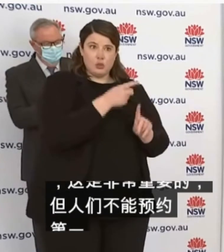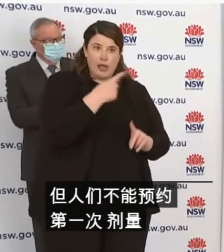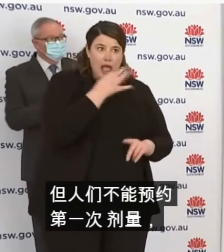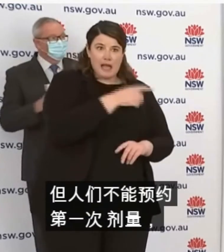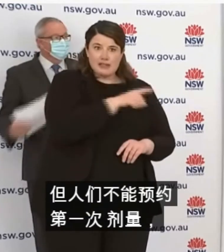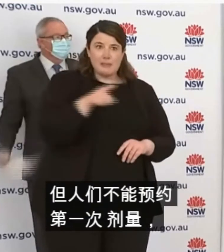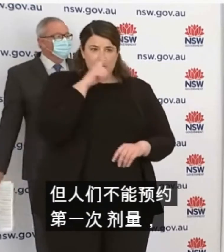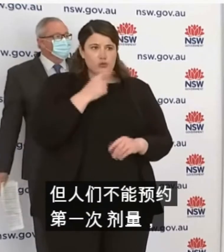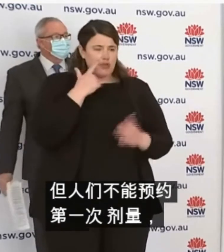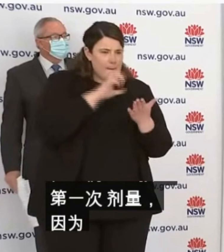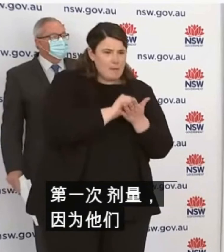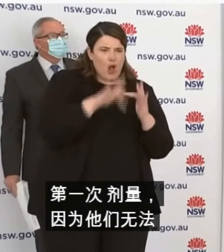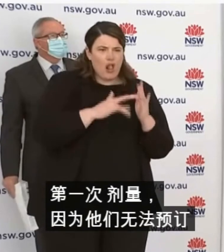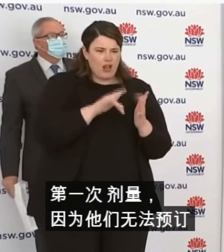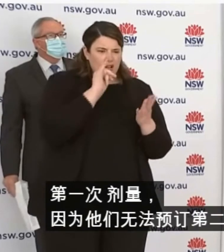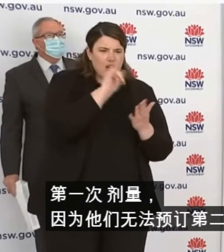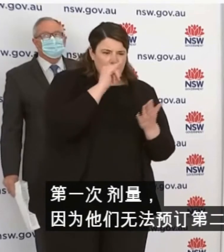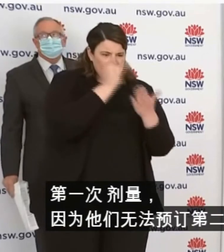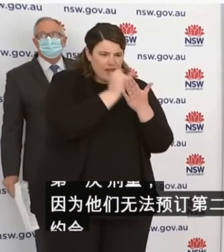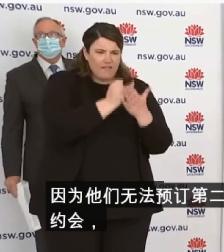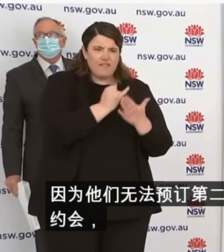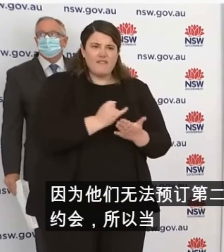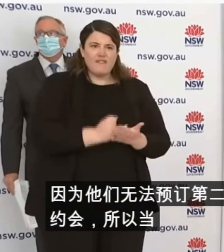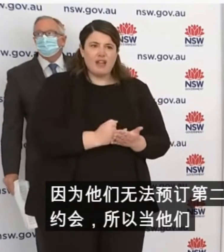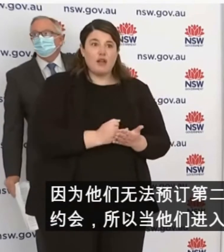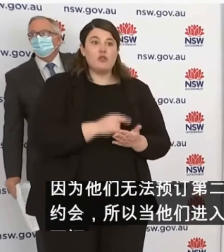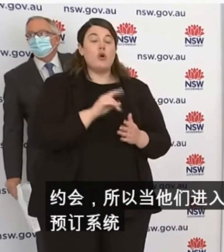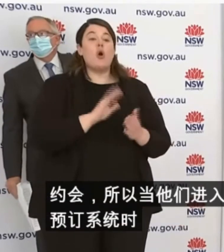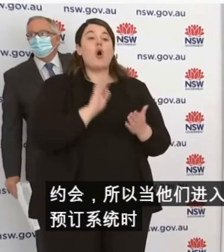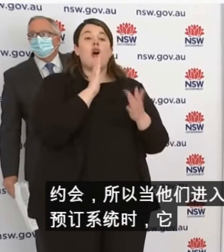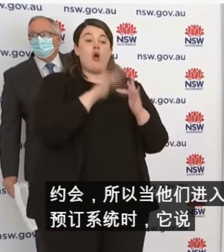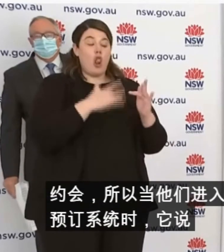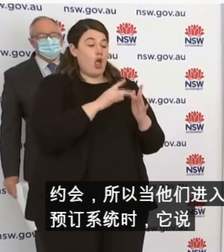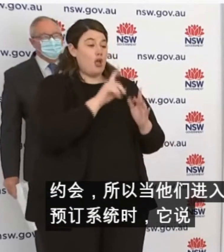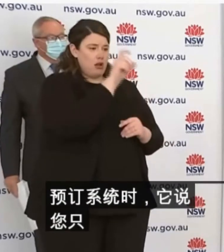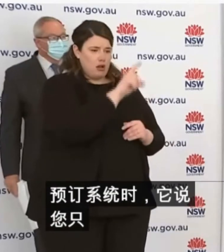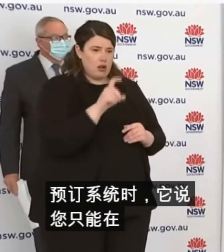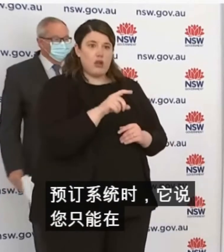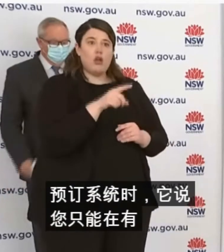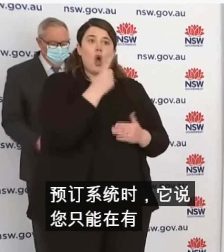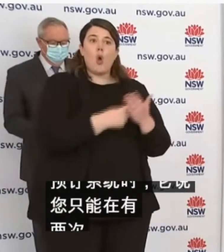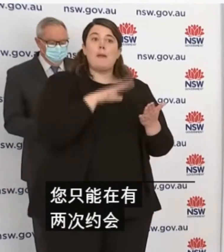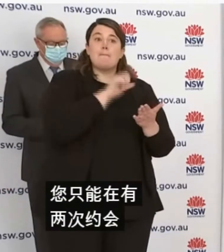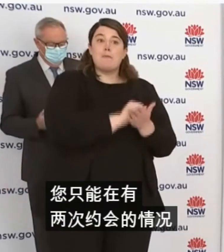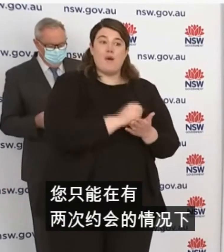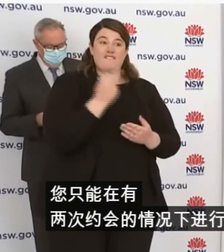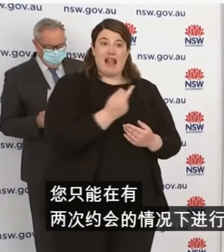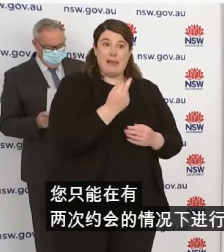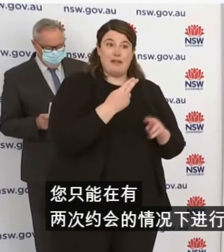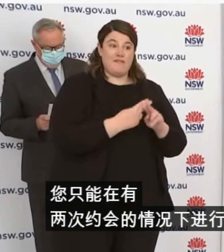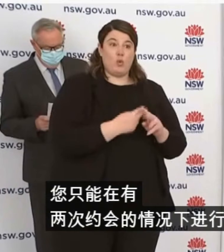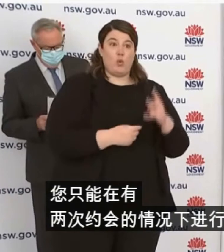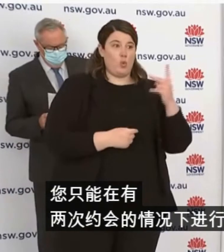for a first dose because they can't book the second appointment. So when they go onto the booking system, it says you can only book if there's availability for